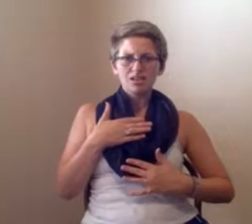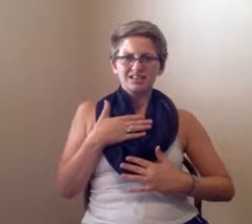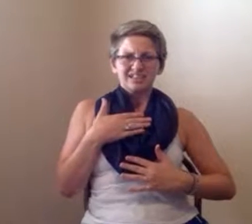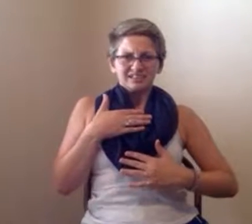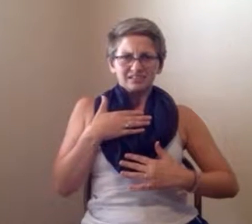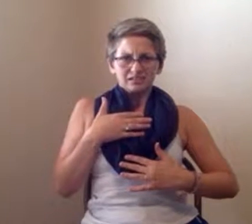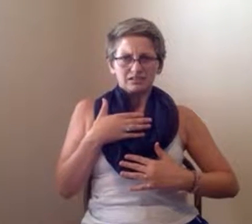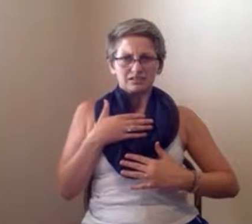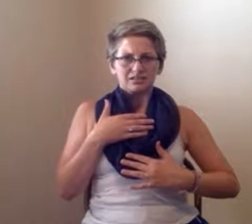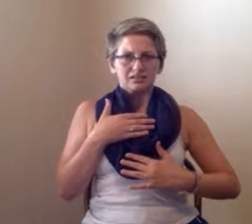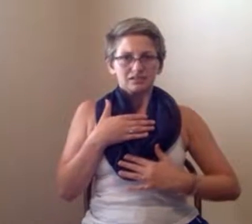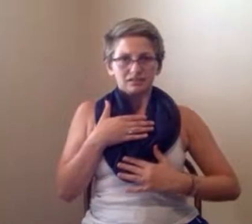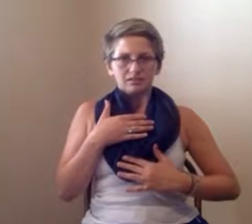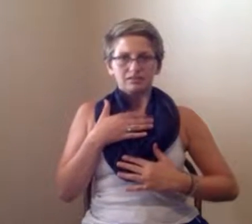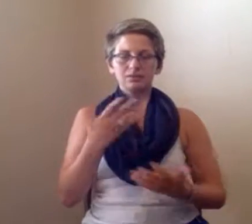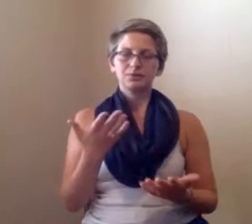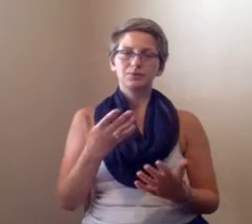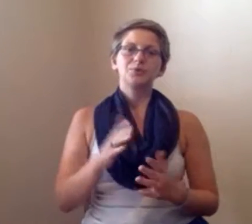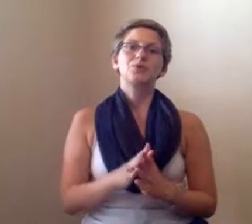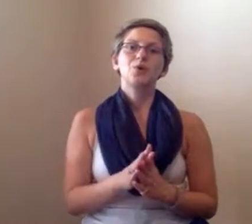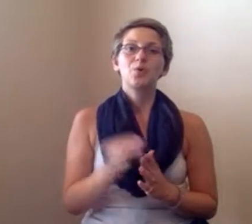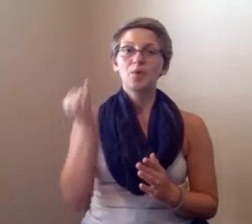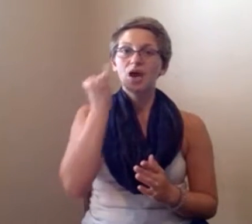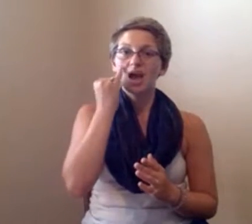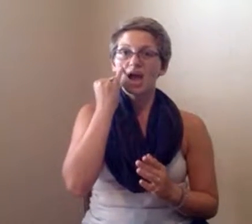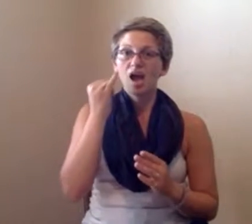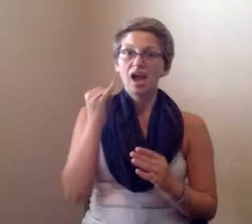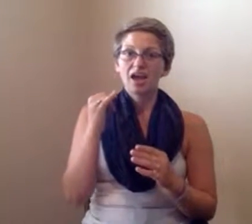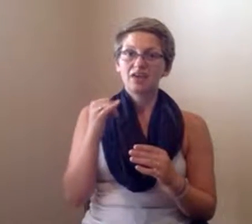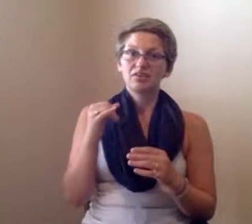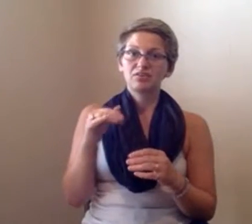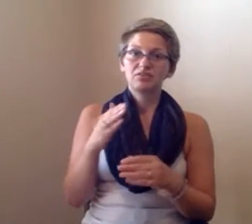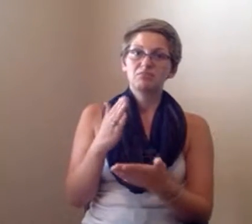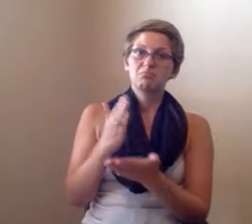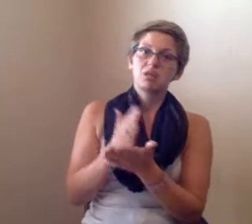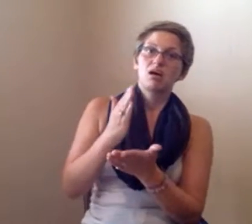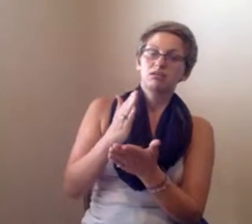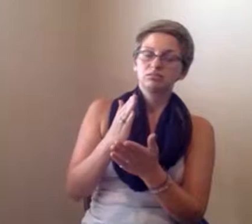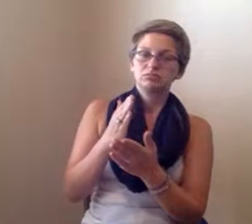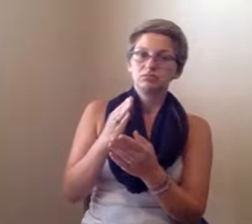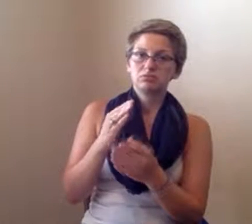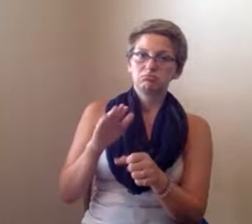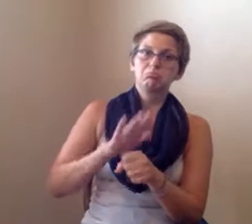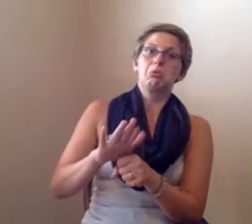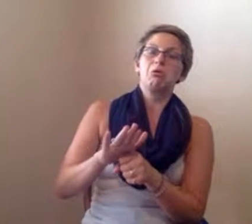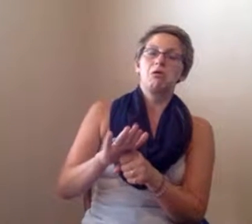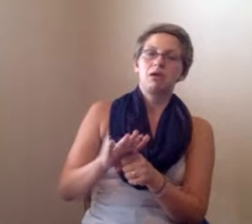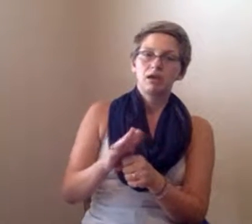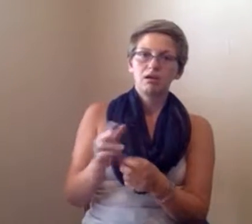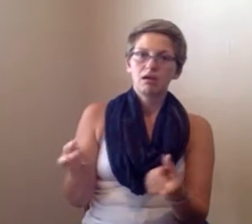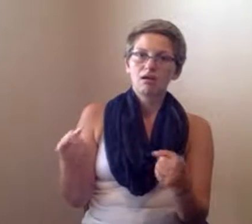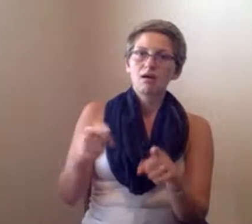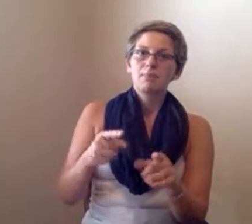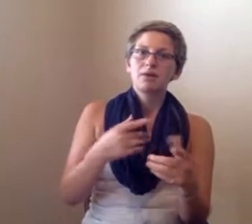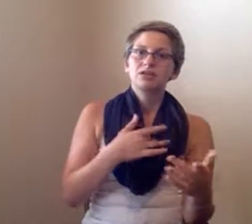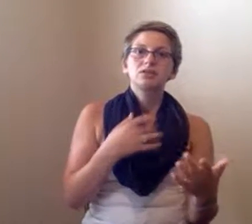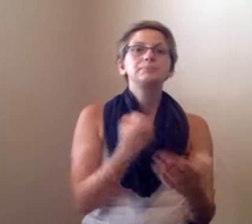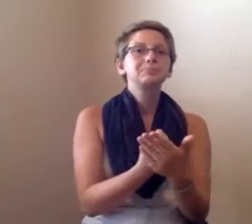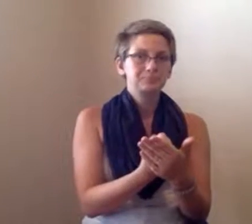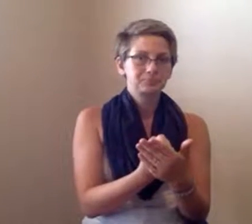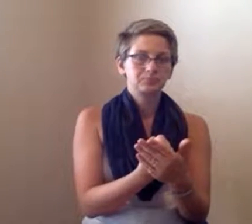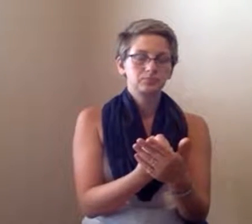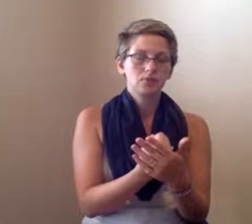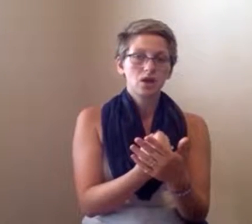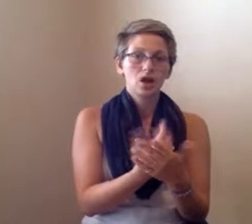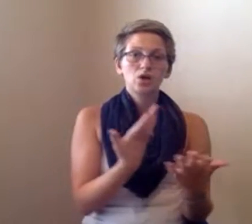that vessel, or occlusion as we call it, that's when someone has a heart attack. So heart attack, this occurs when blood flow